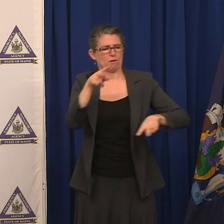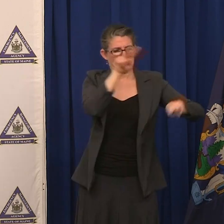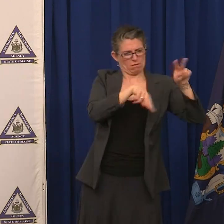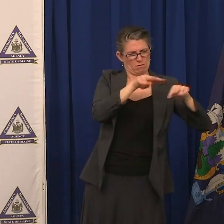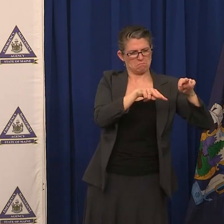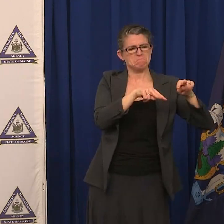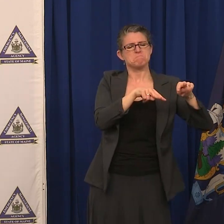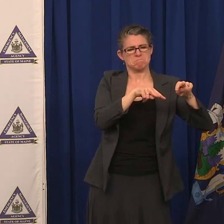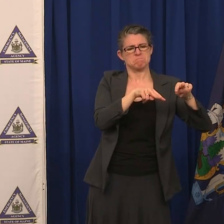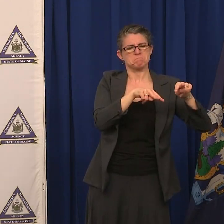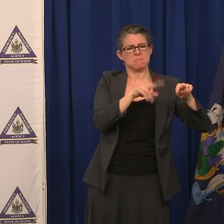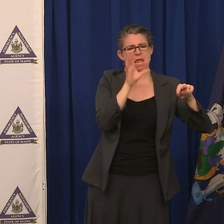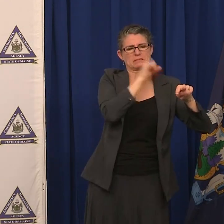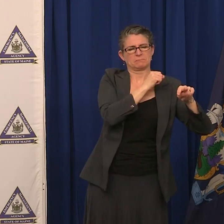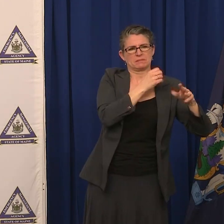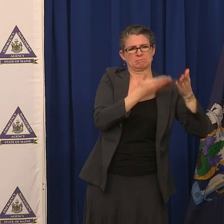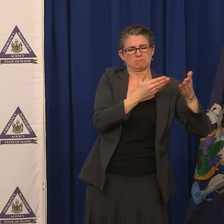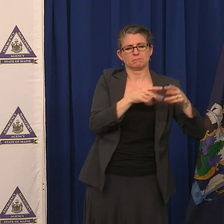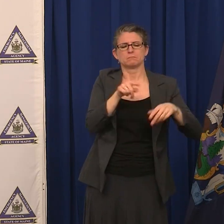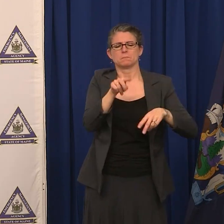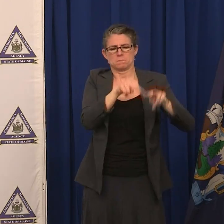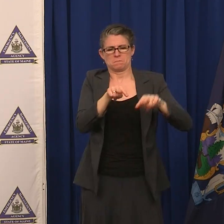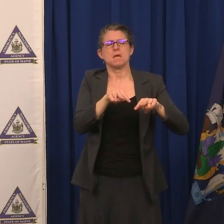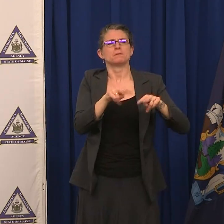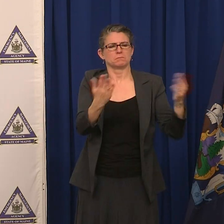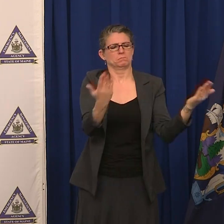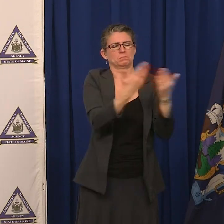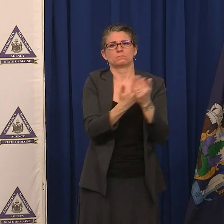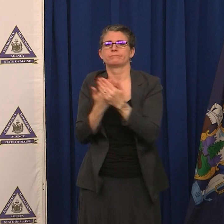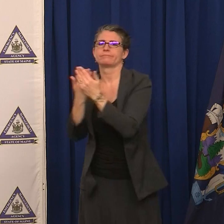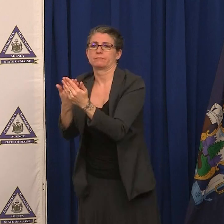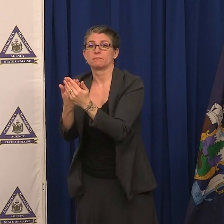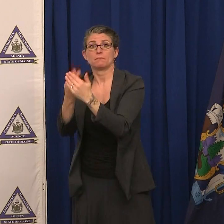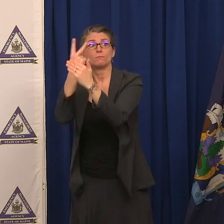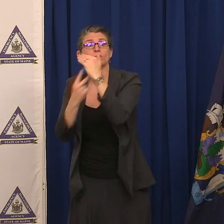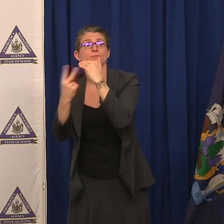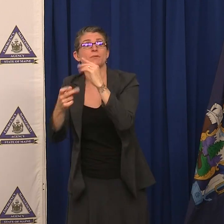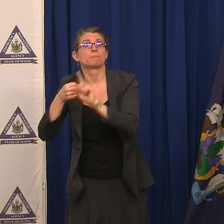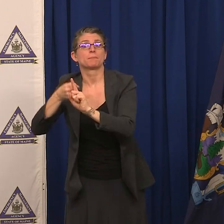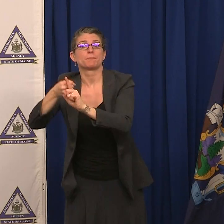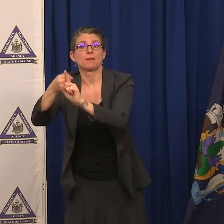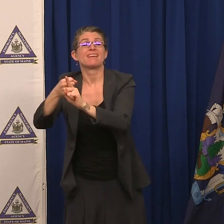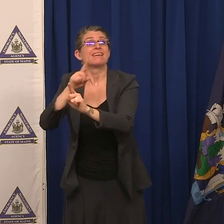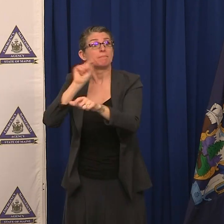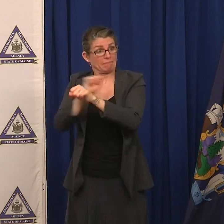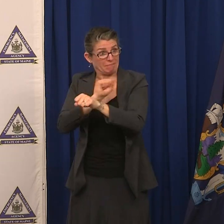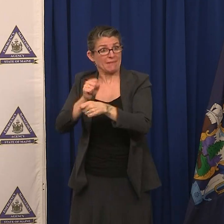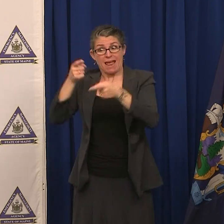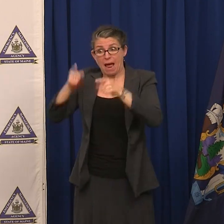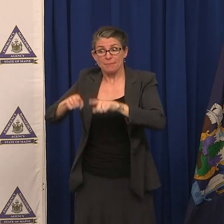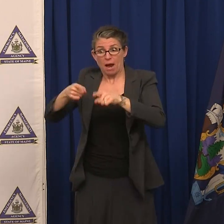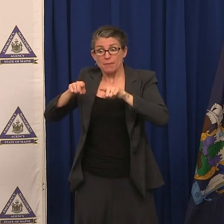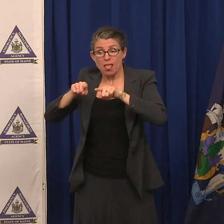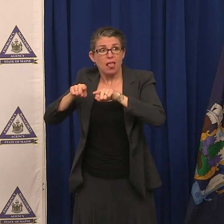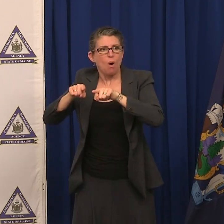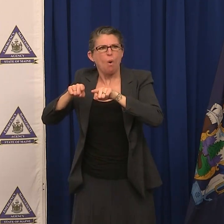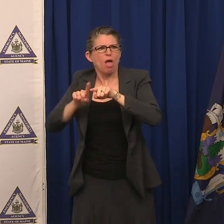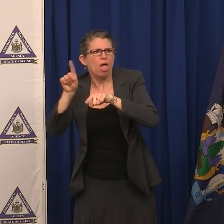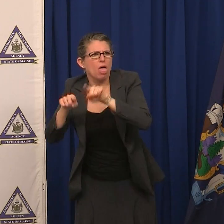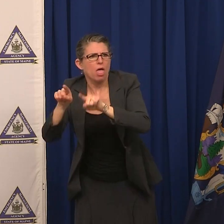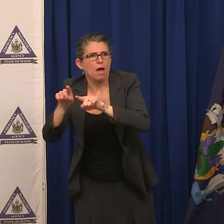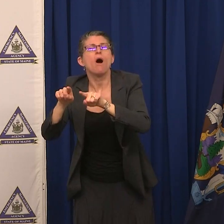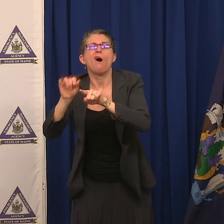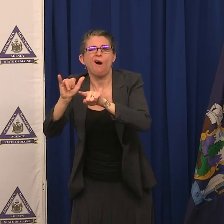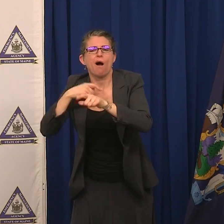The second is to marry those projections up with the anticipated resources that may be required under each of